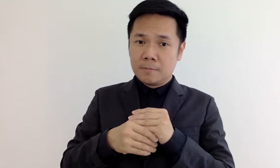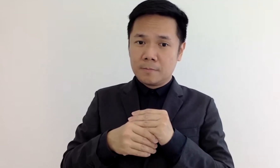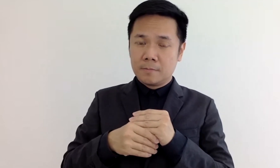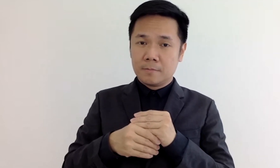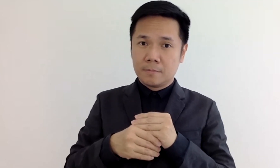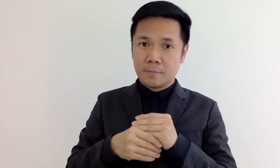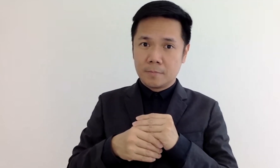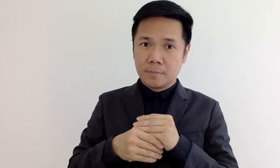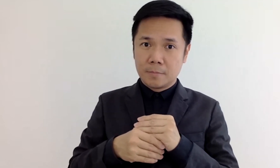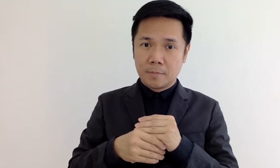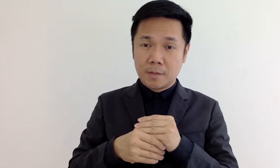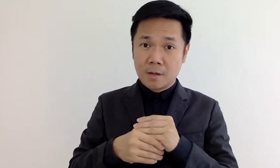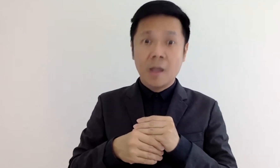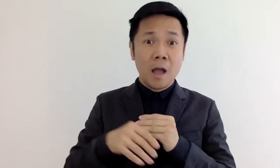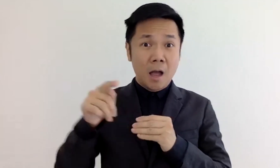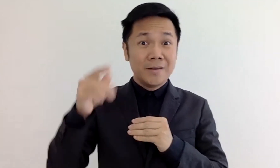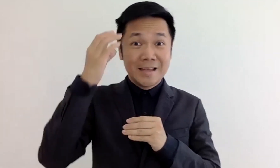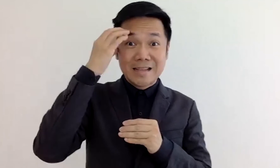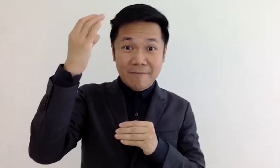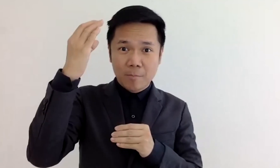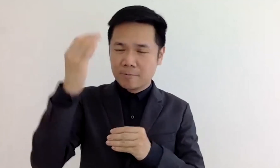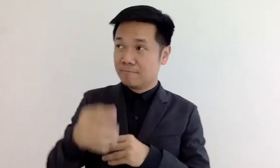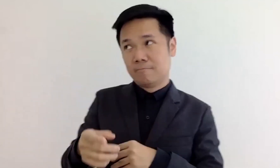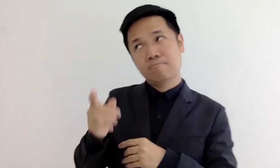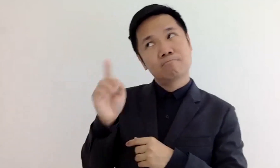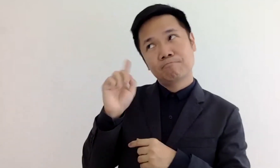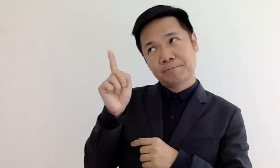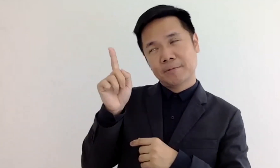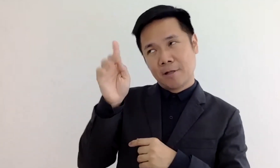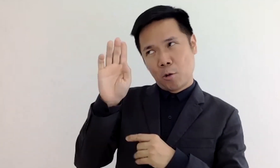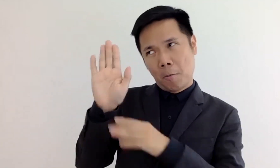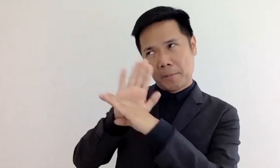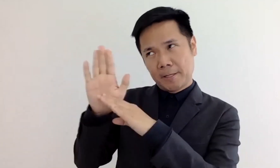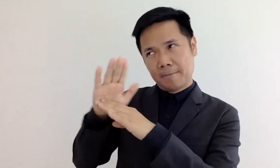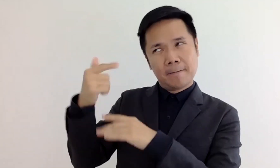themselves to employ us, as well as trained us.